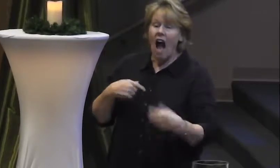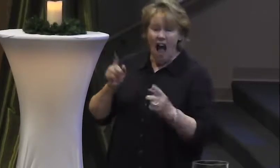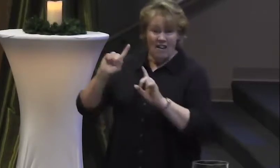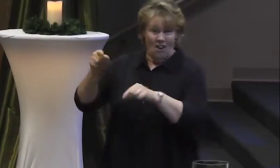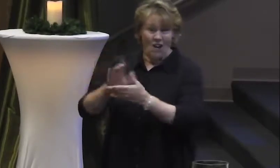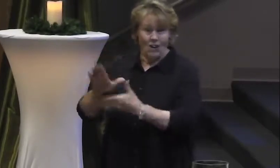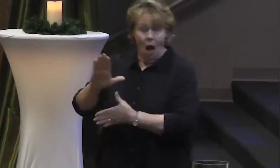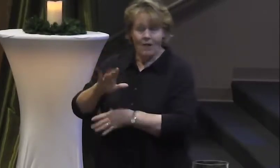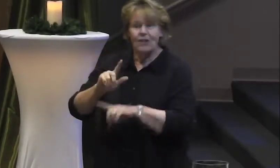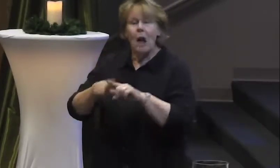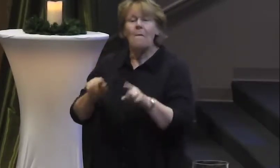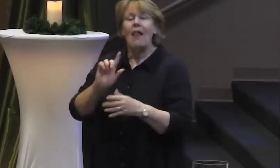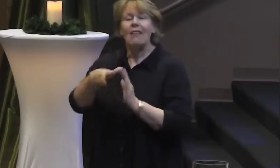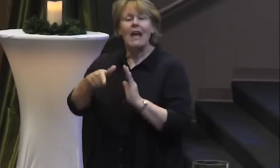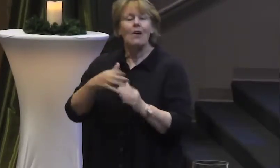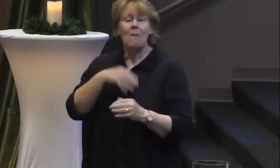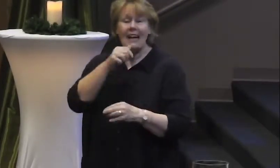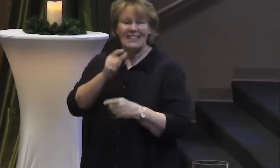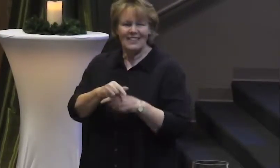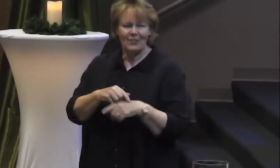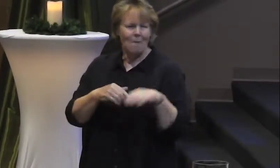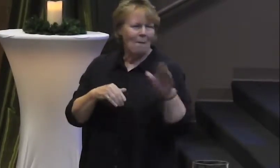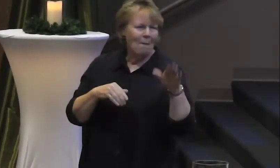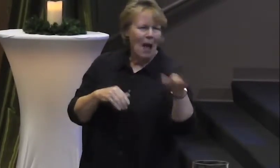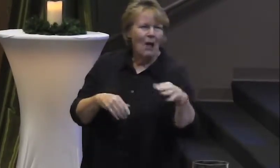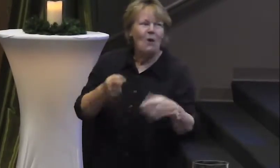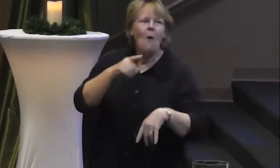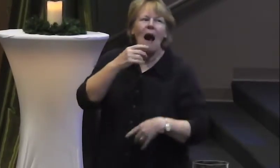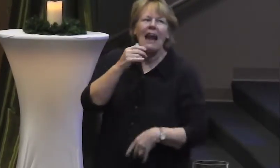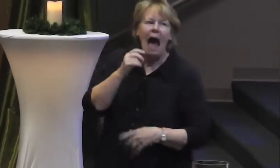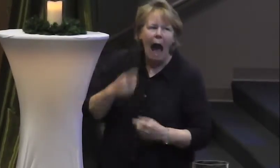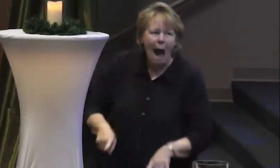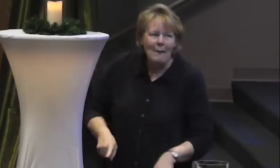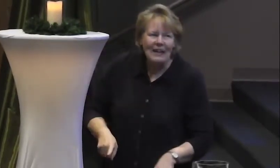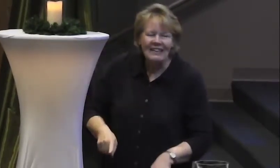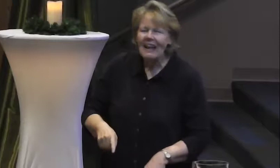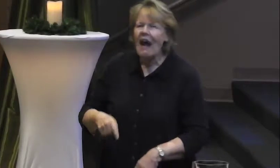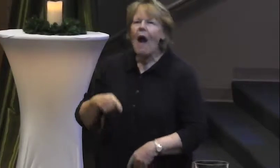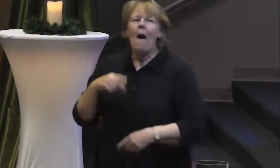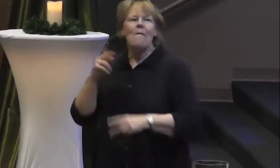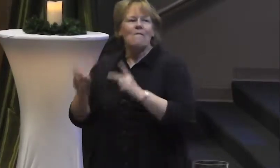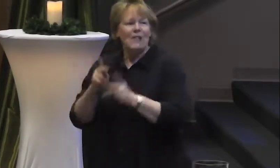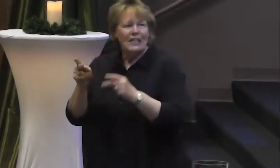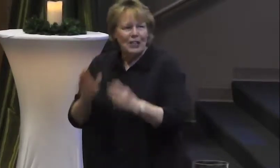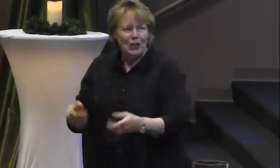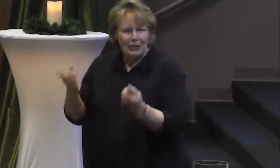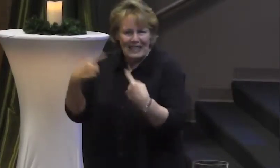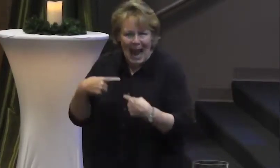visitors came and arrived early and sat right-hand side, second row, by the middle